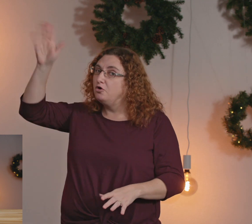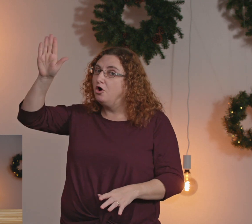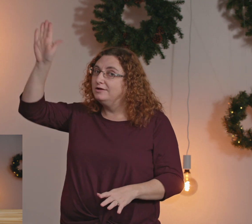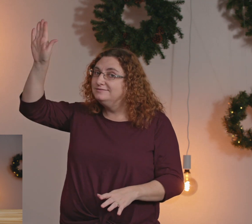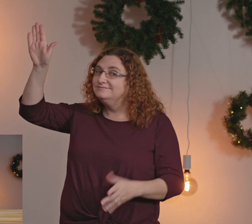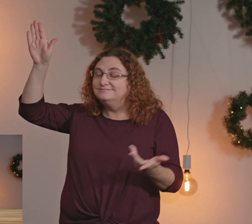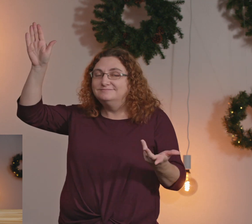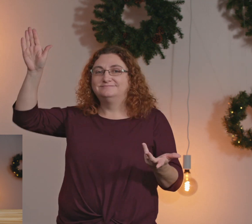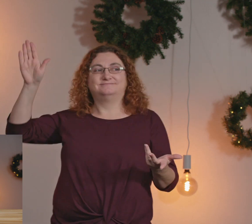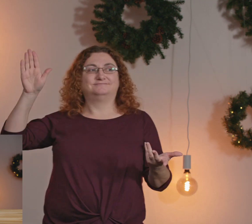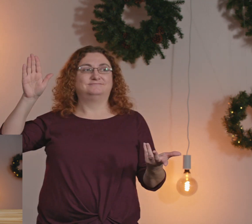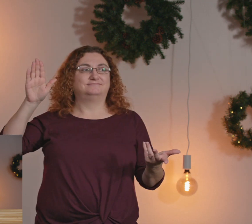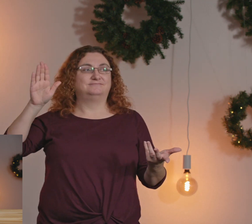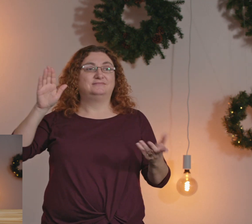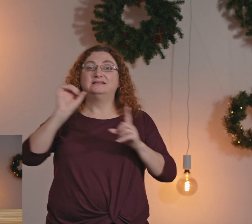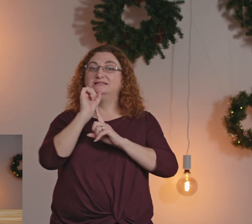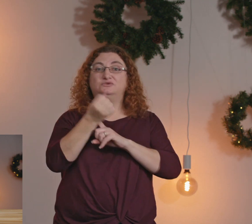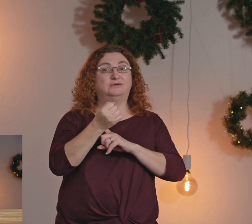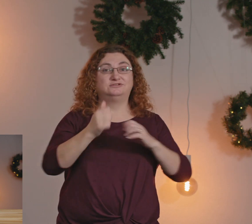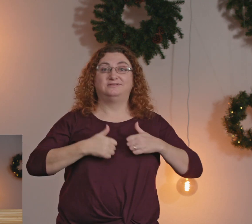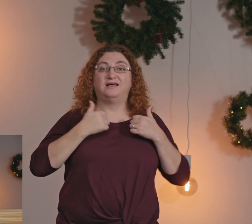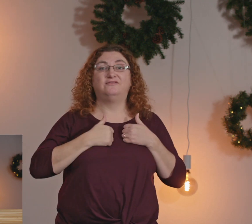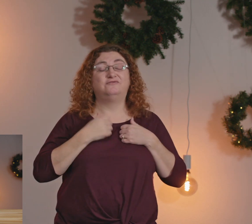And the circumstances of our life are often dark and stormy.